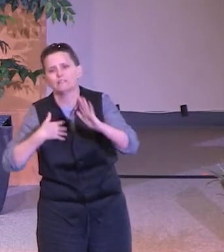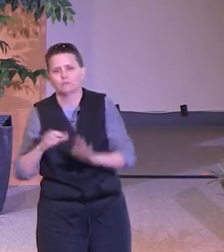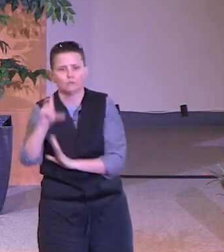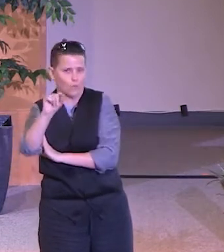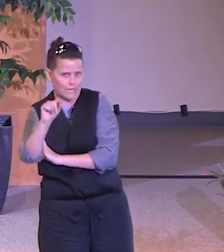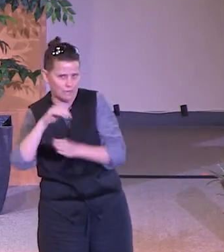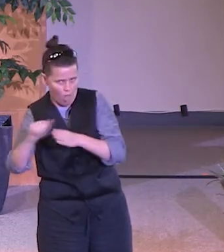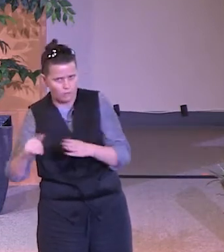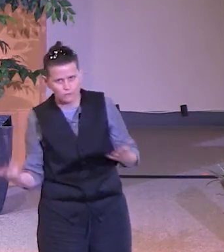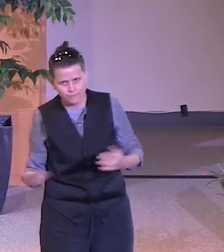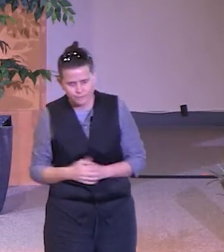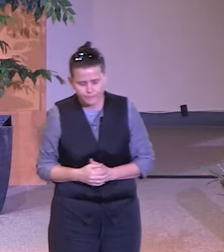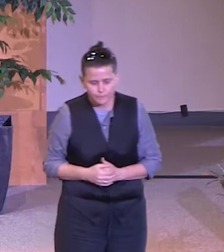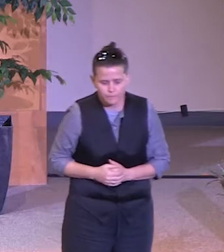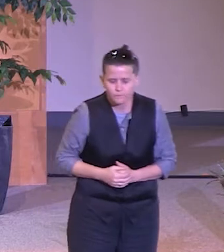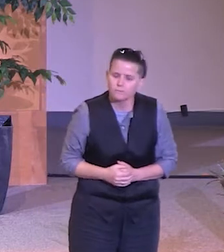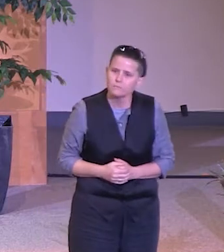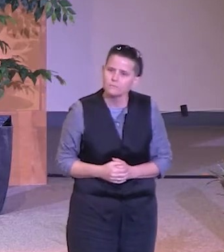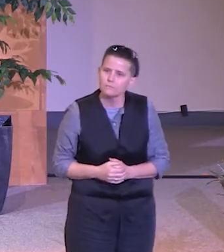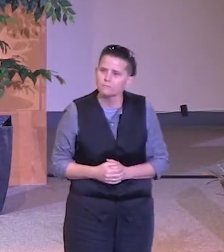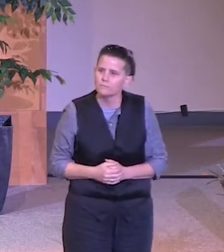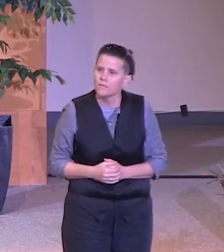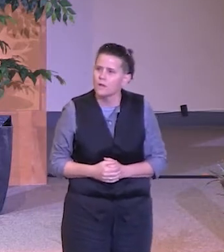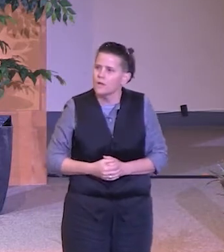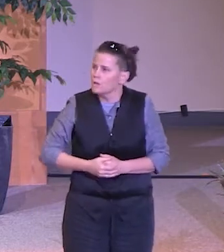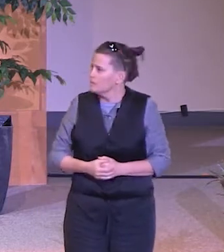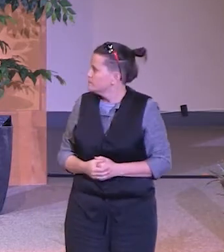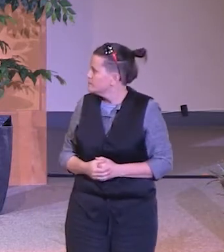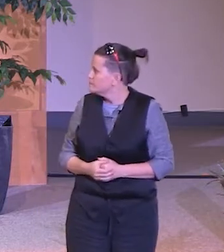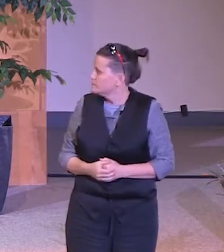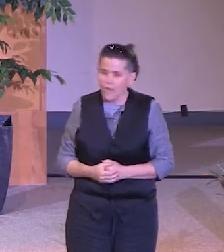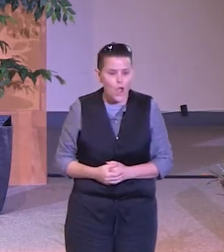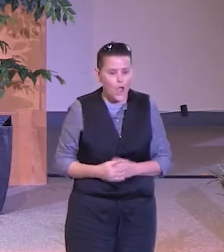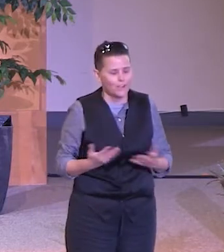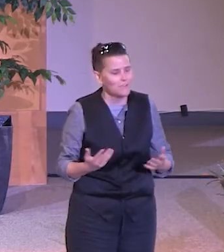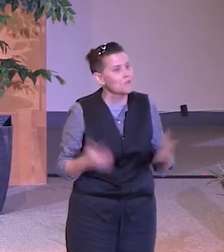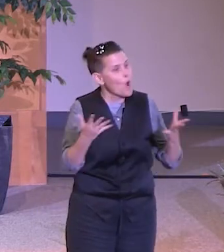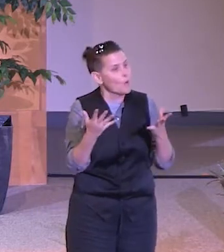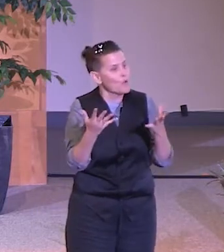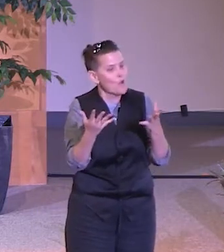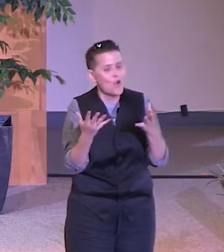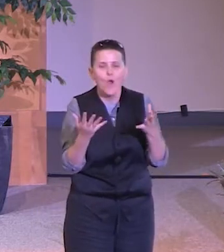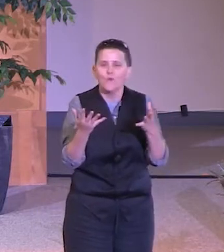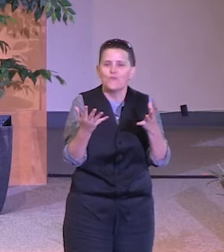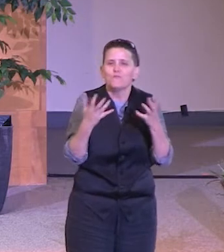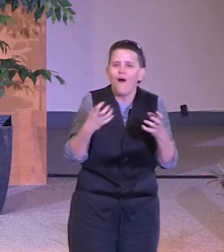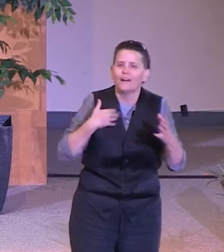so we all want to get our bodies shredded for summer, but what about our papers? You want to shred those?